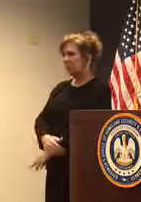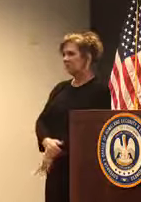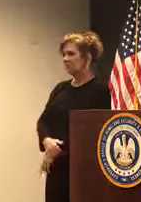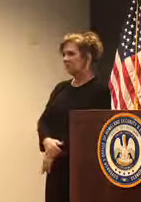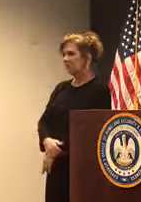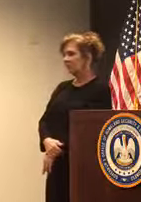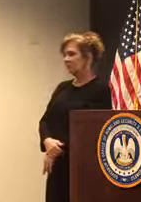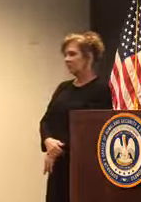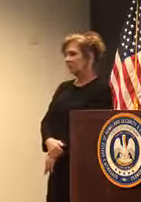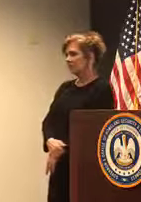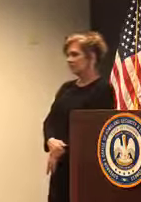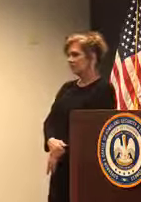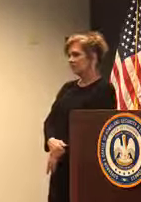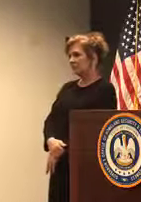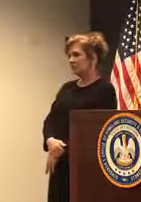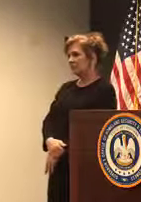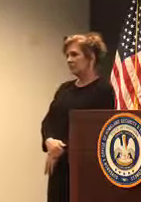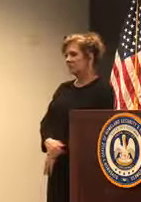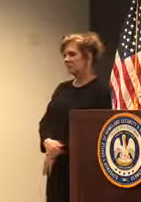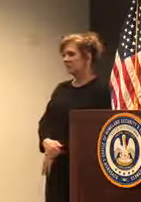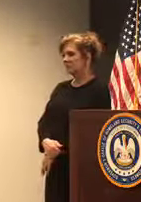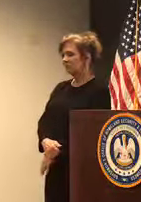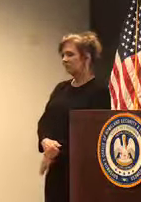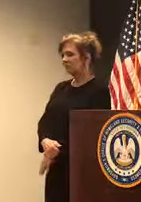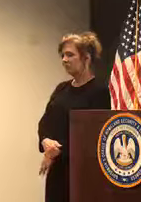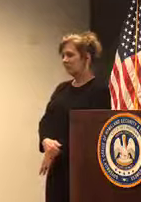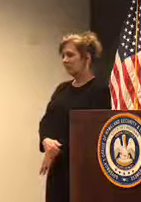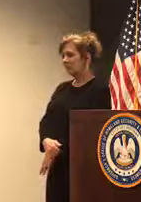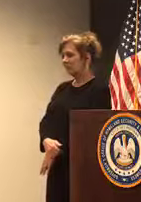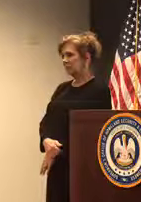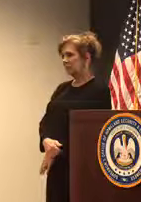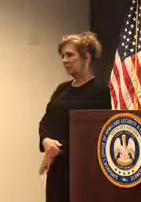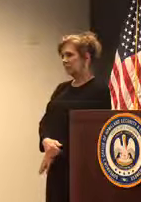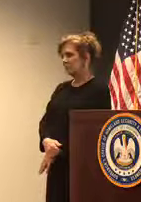2047. So, how about a couple?